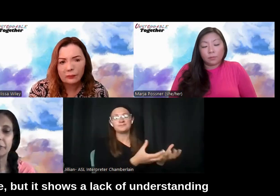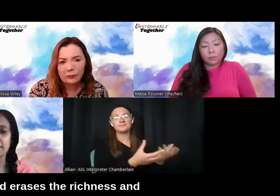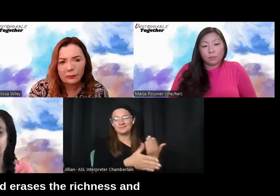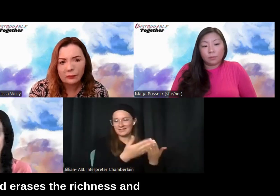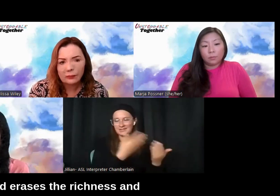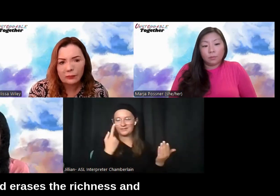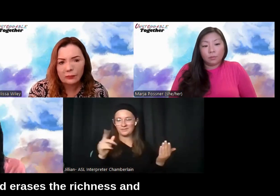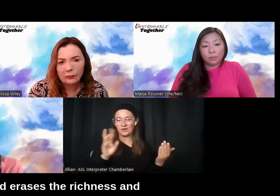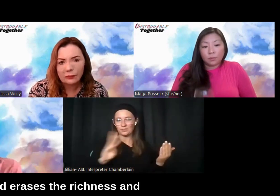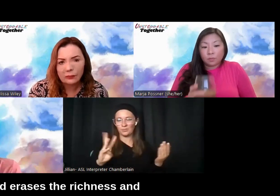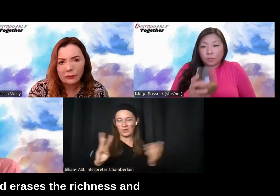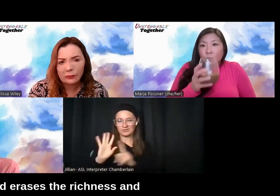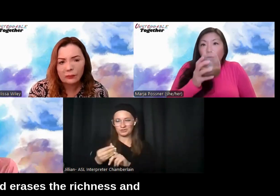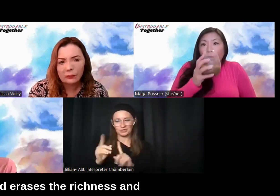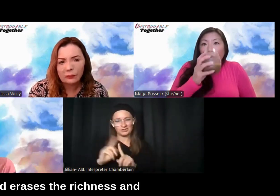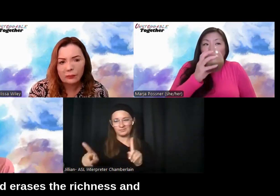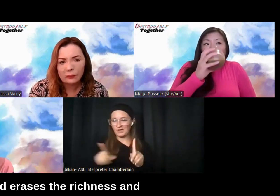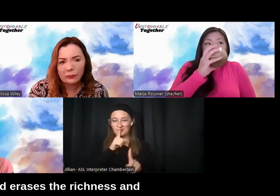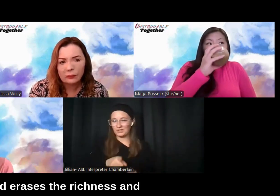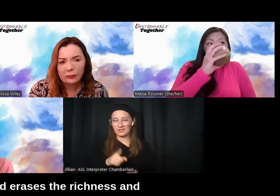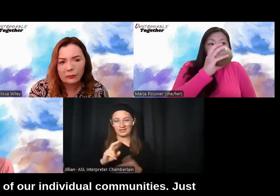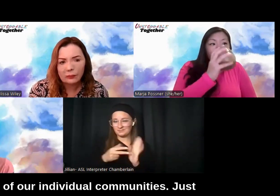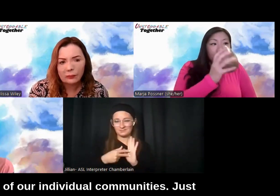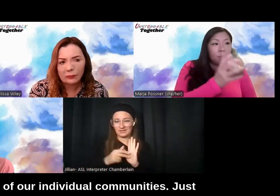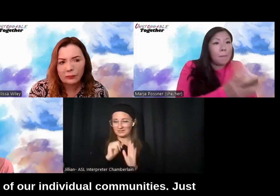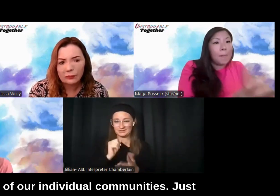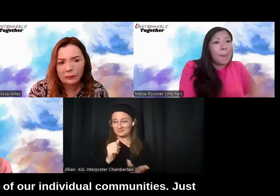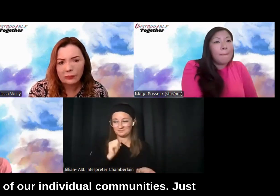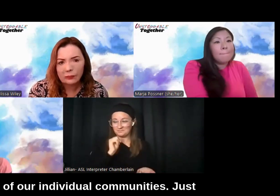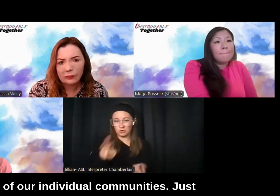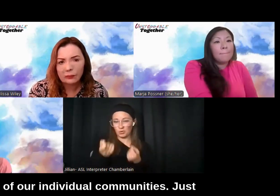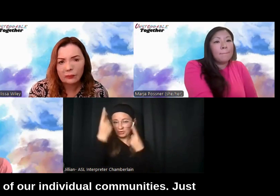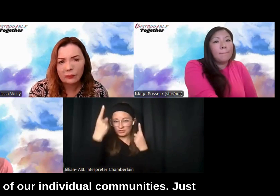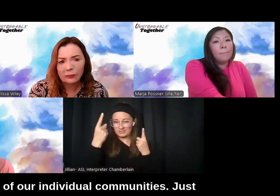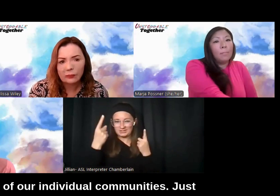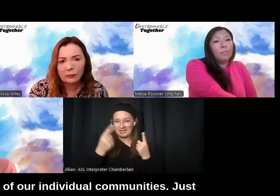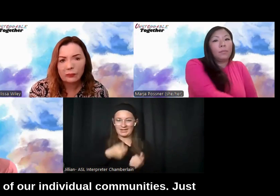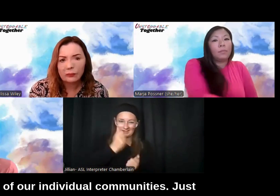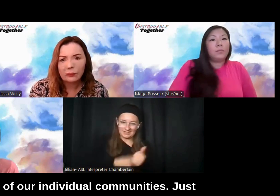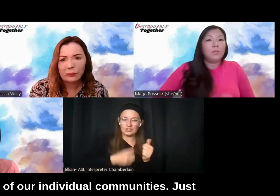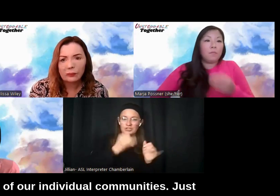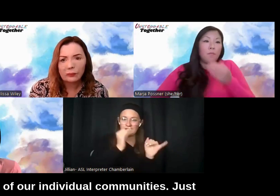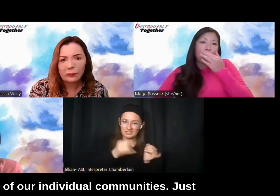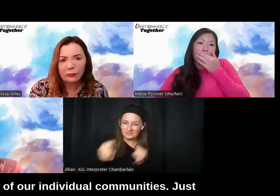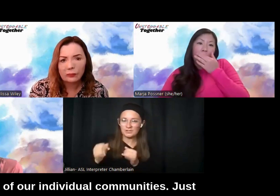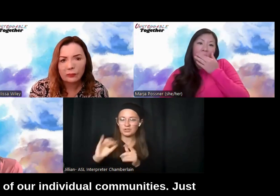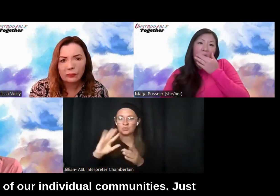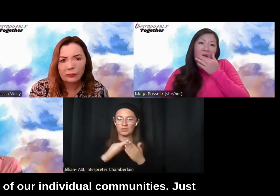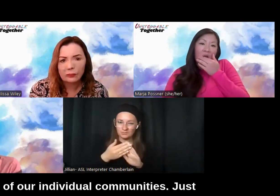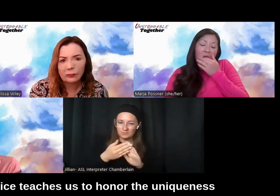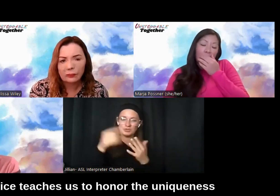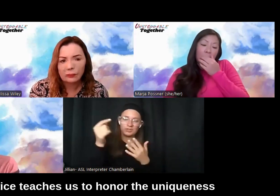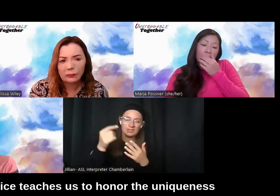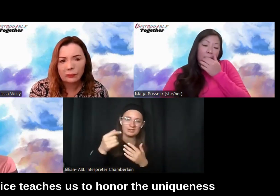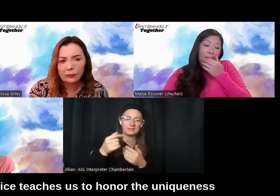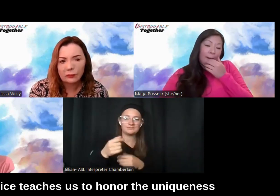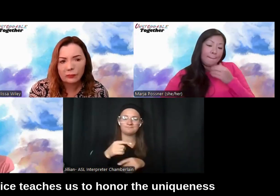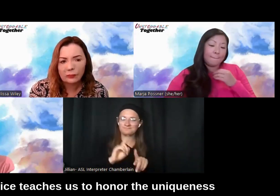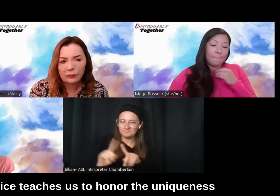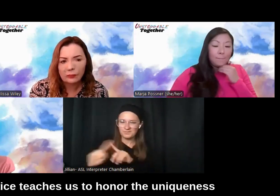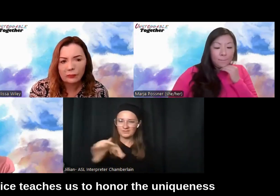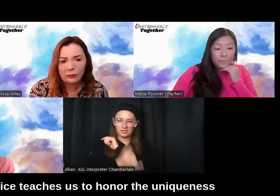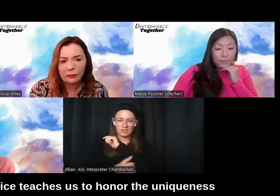of understanding and erases the richness and complexities of our individual communities. Just as